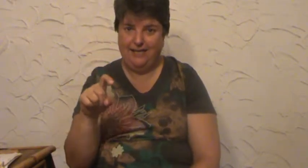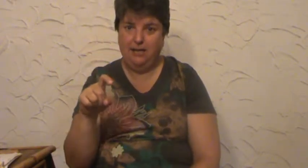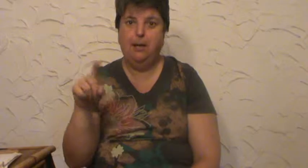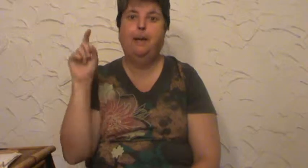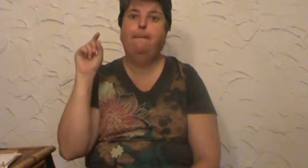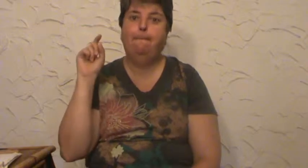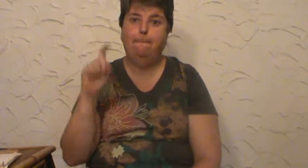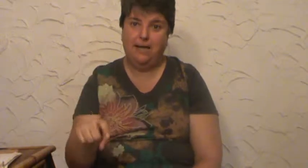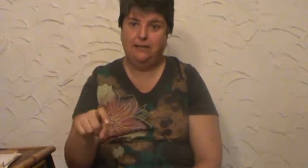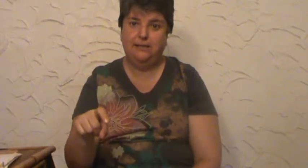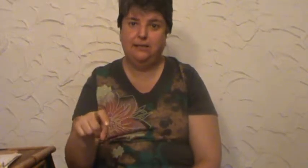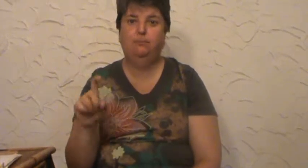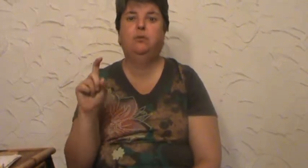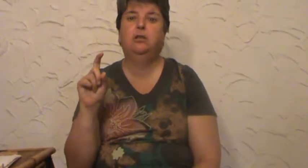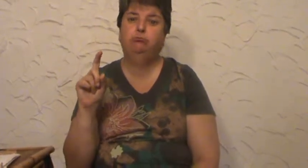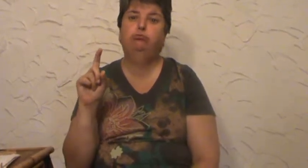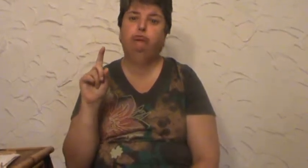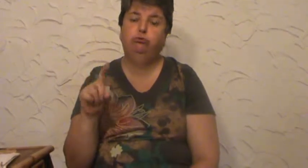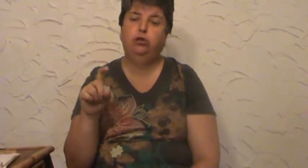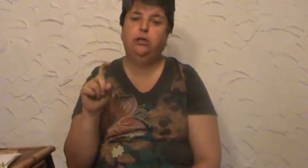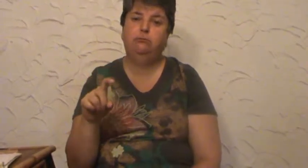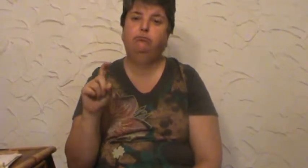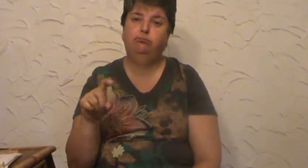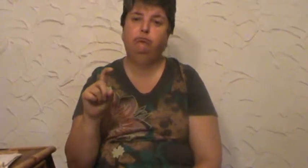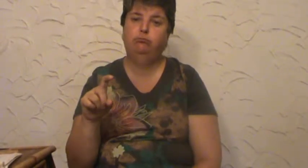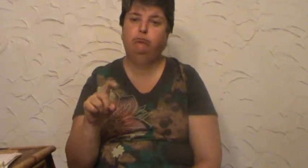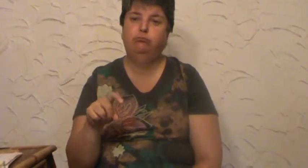need, must, should.